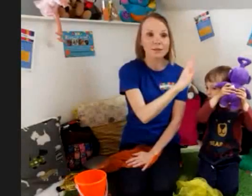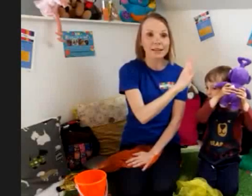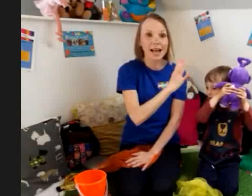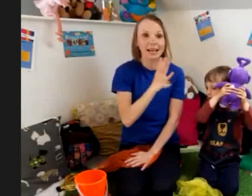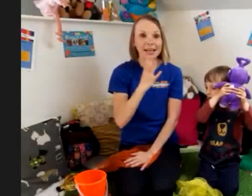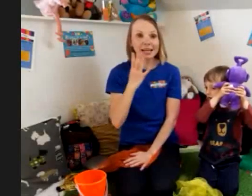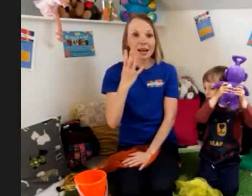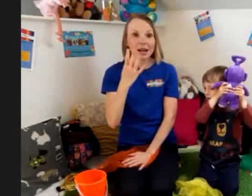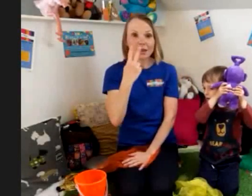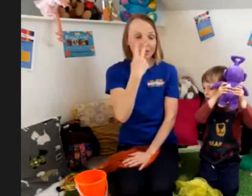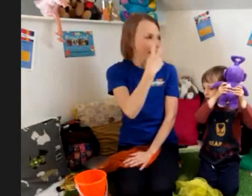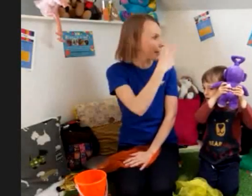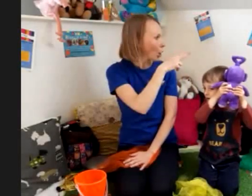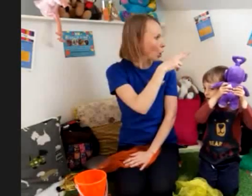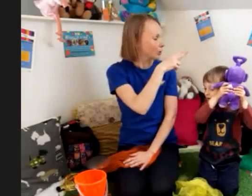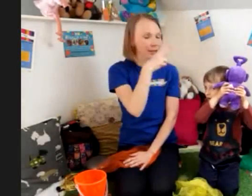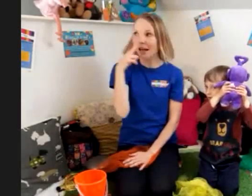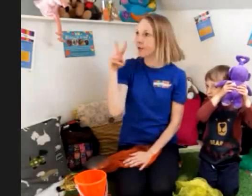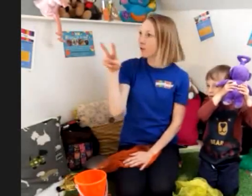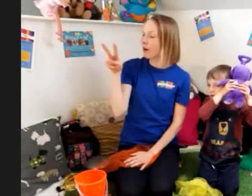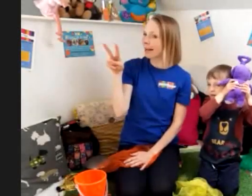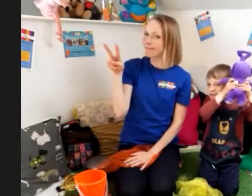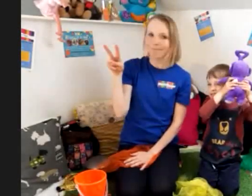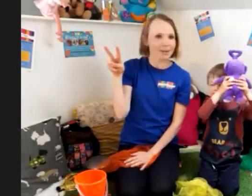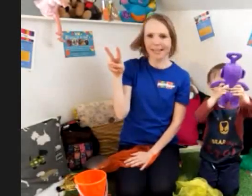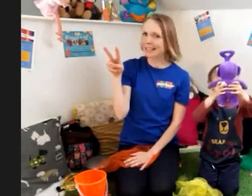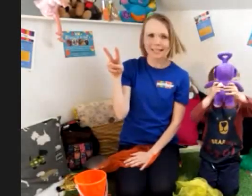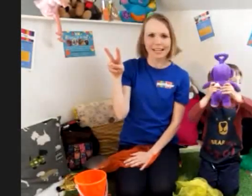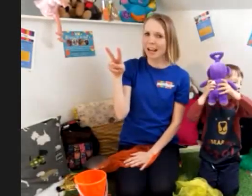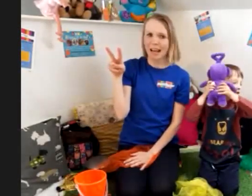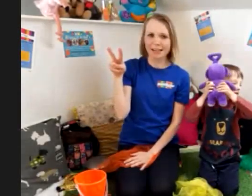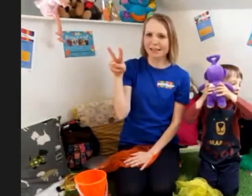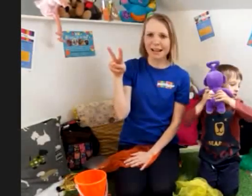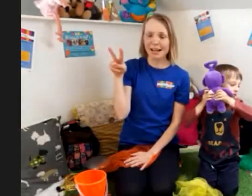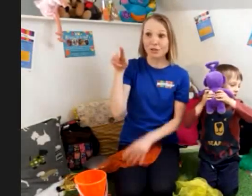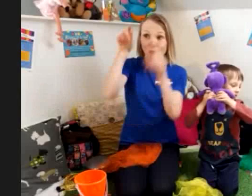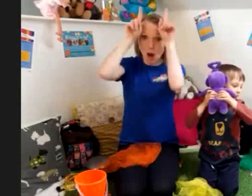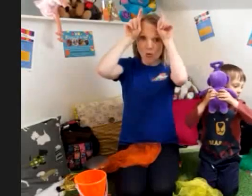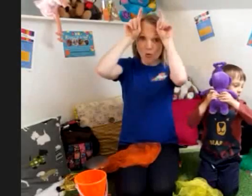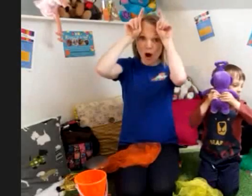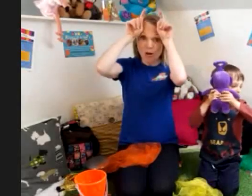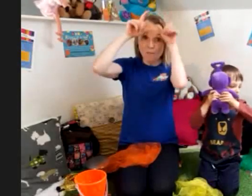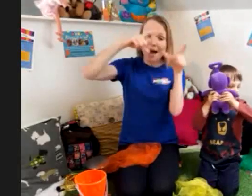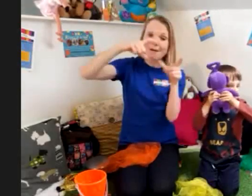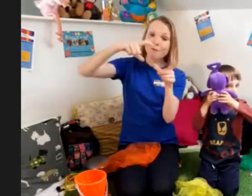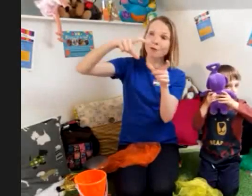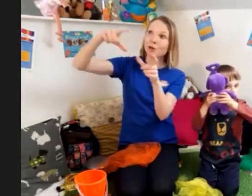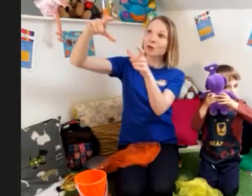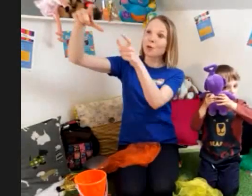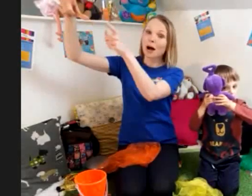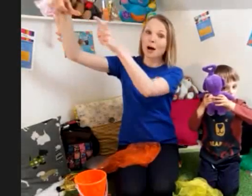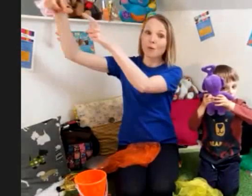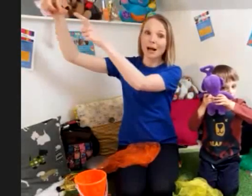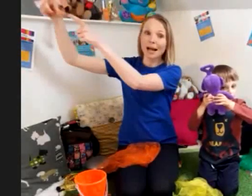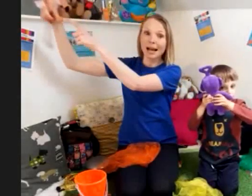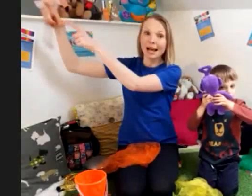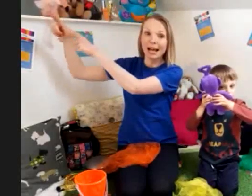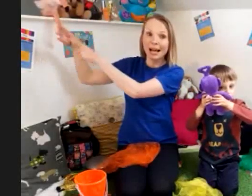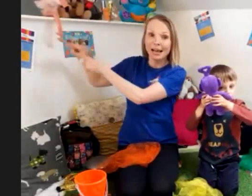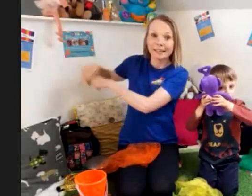day. They looked left and right, but they didn't like the sight, so one man flew away. He's gone! How many have we got